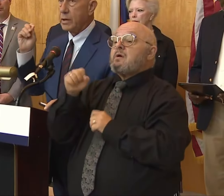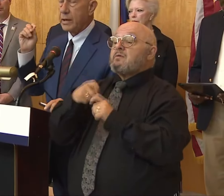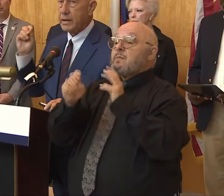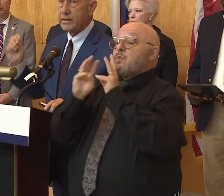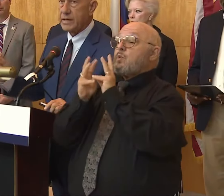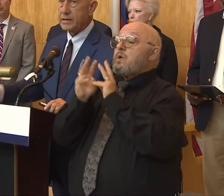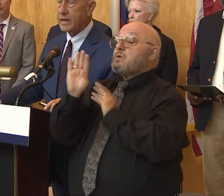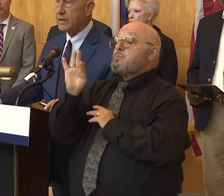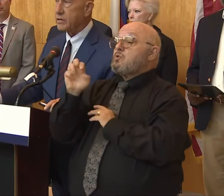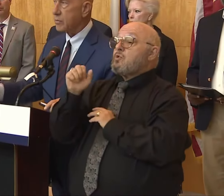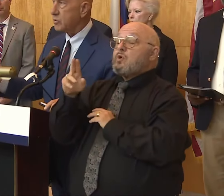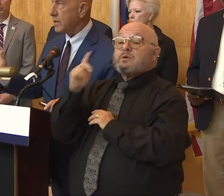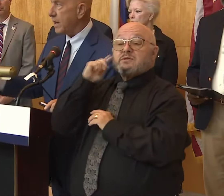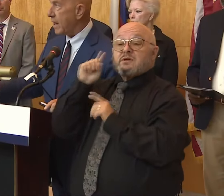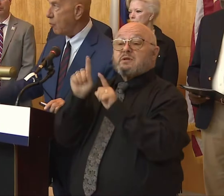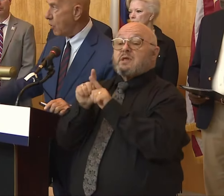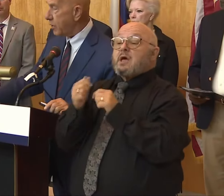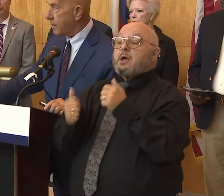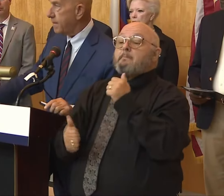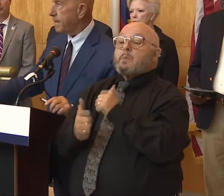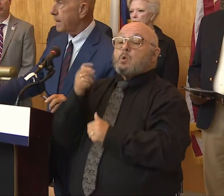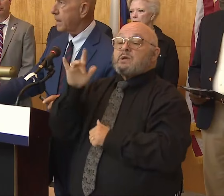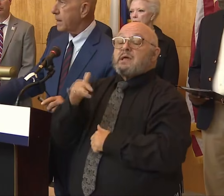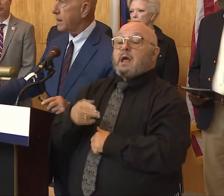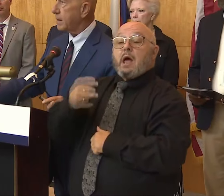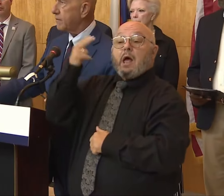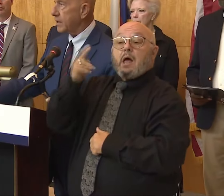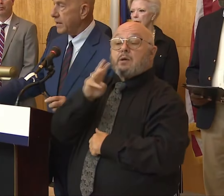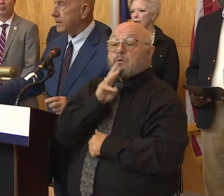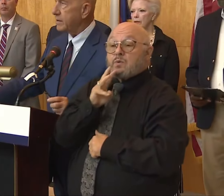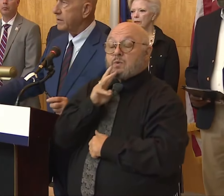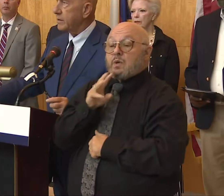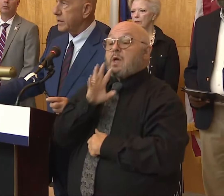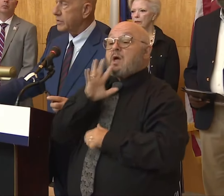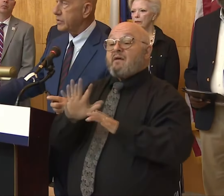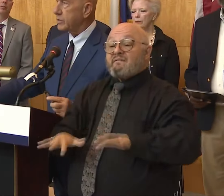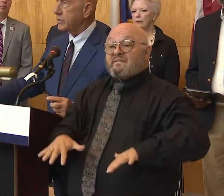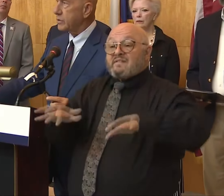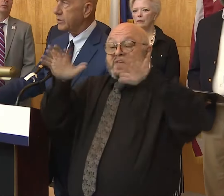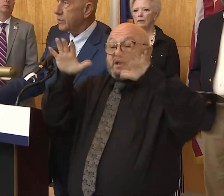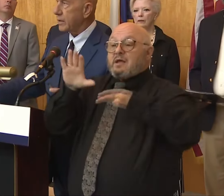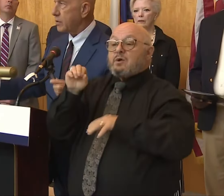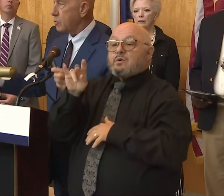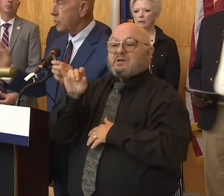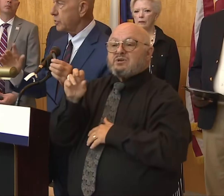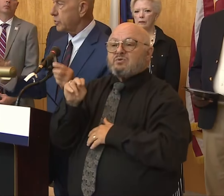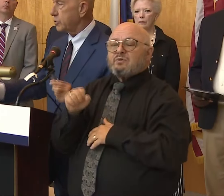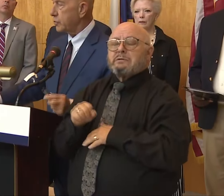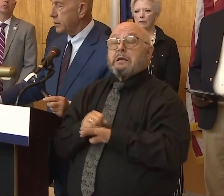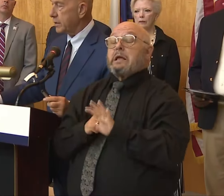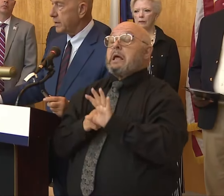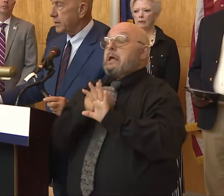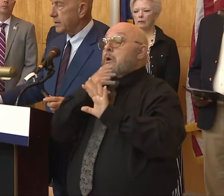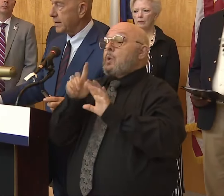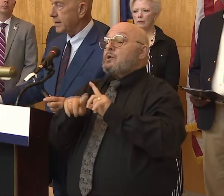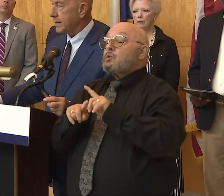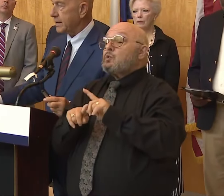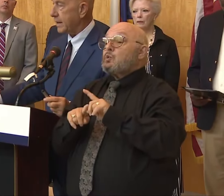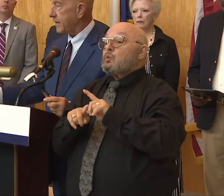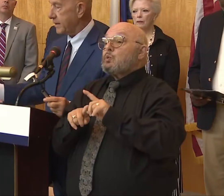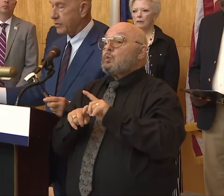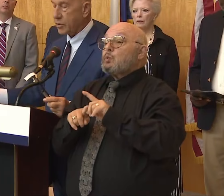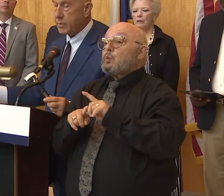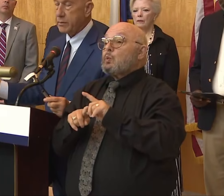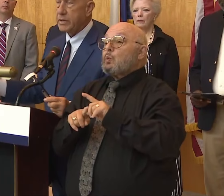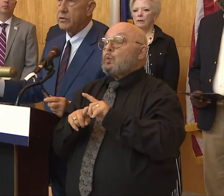Bureau, it sounds like it's mostly high water, flooding conditions. So I don't want to,